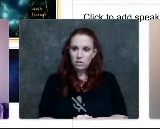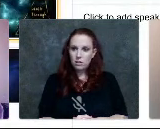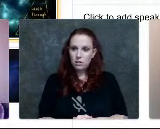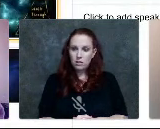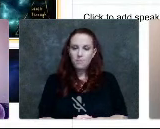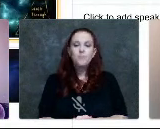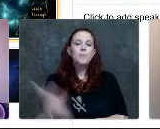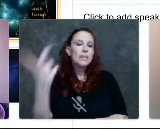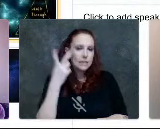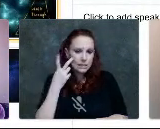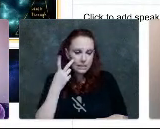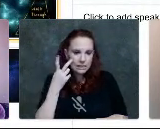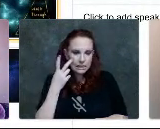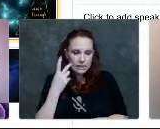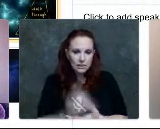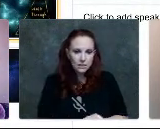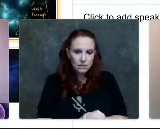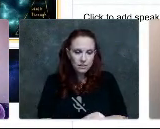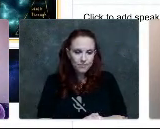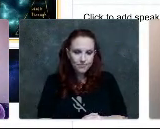Let's see.